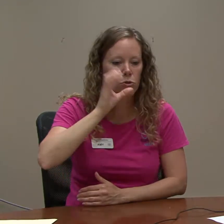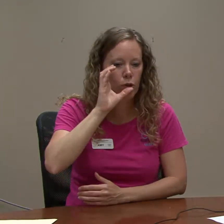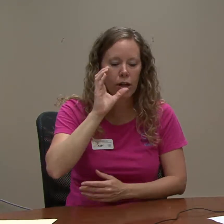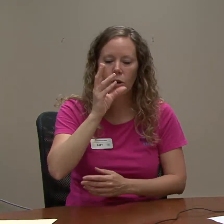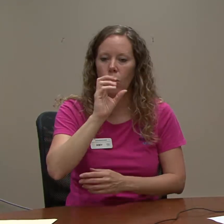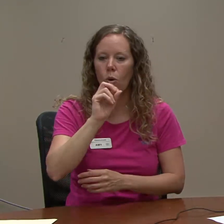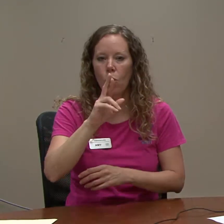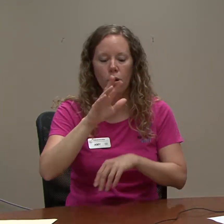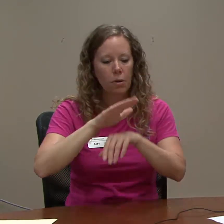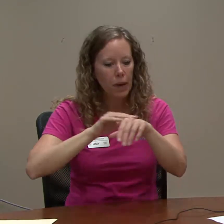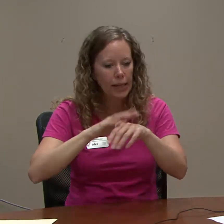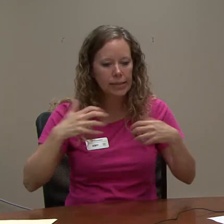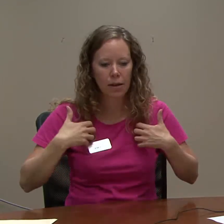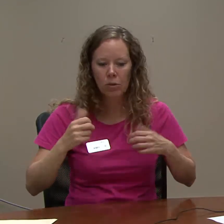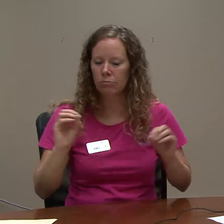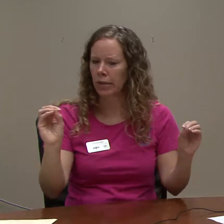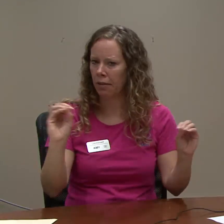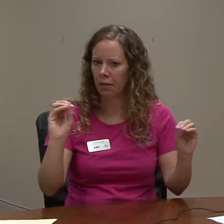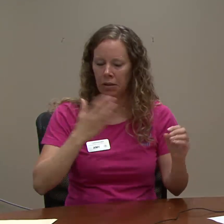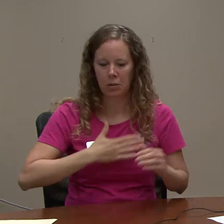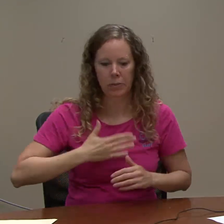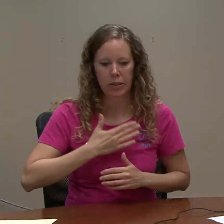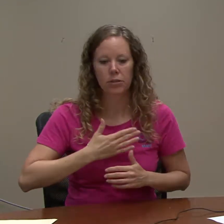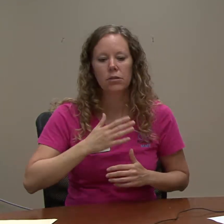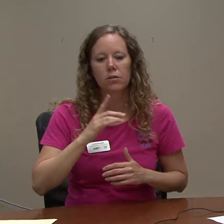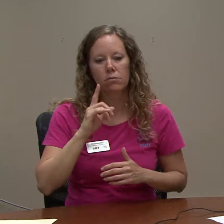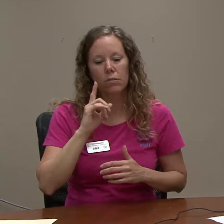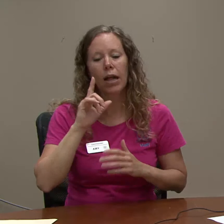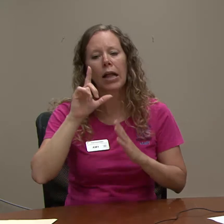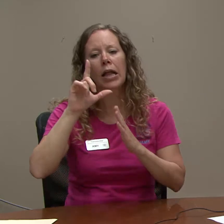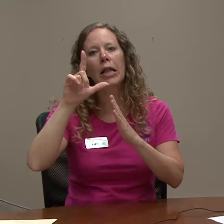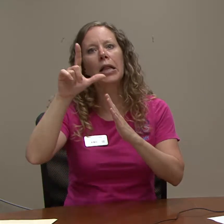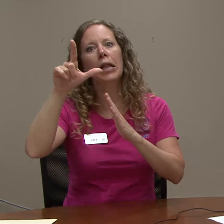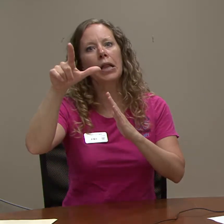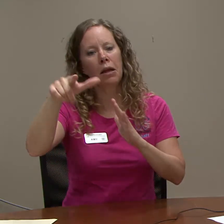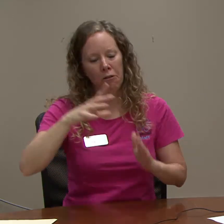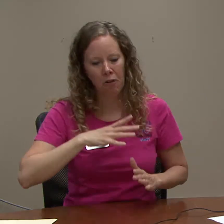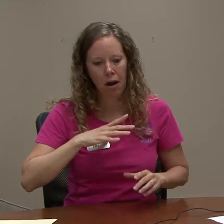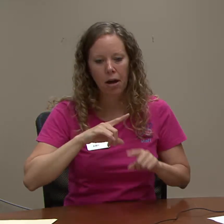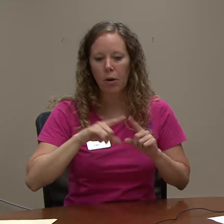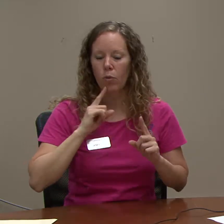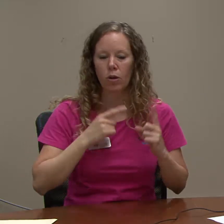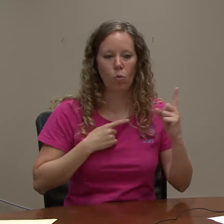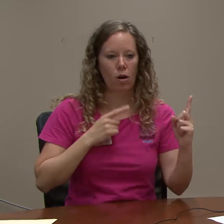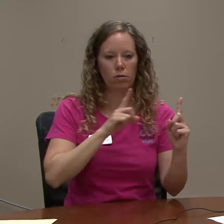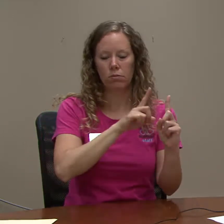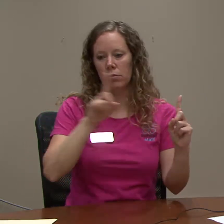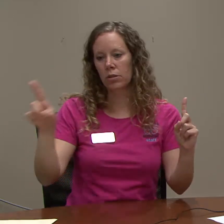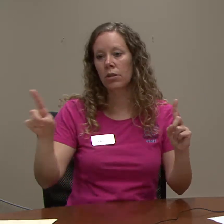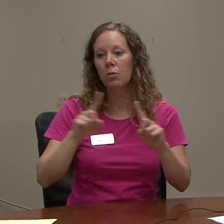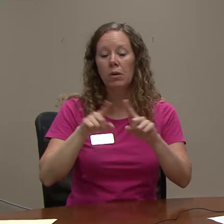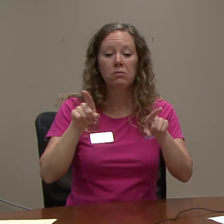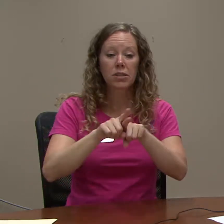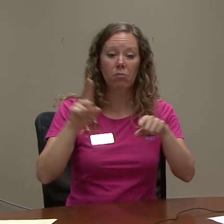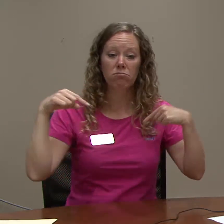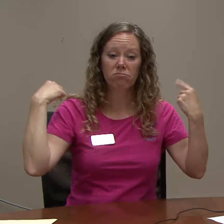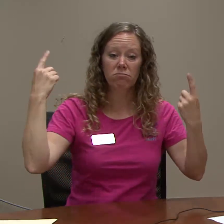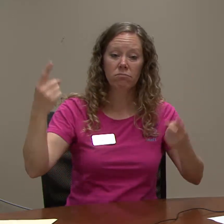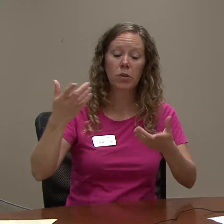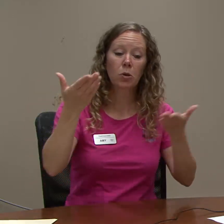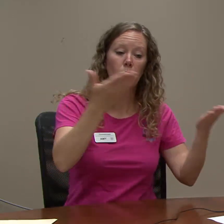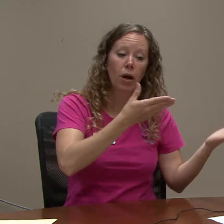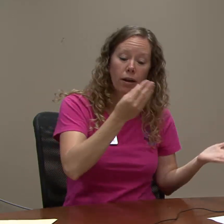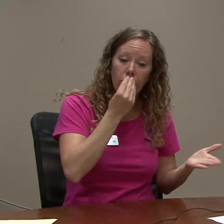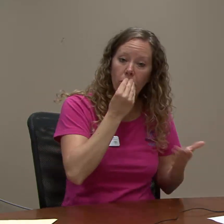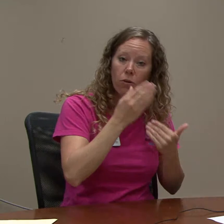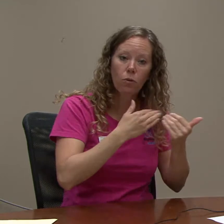visit. That will happen when we open up more. But you can bring your treats to the vestibule like you've been doing.